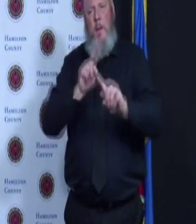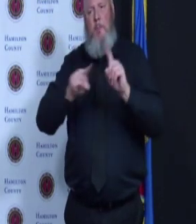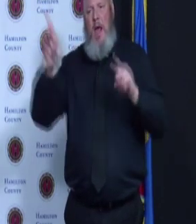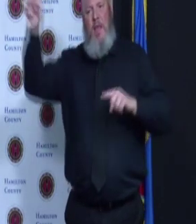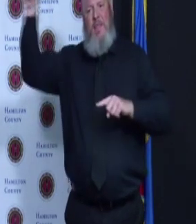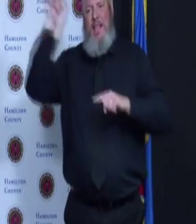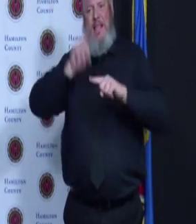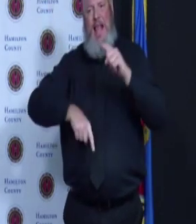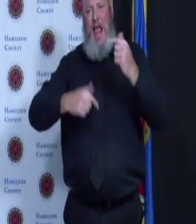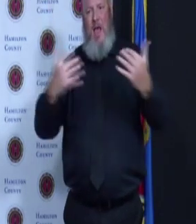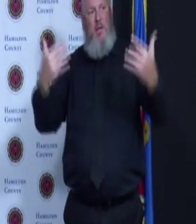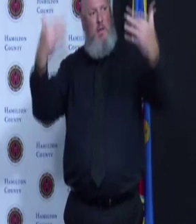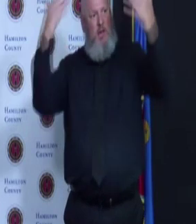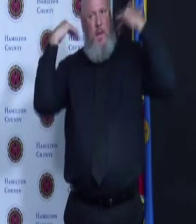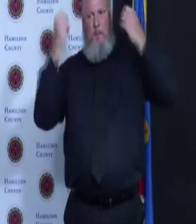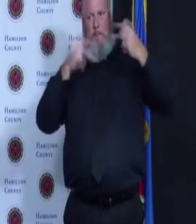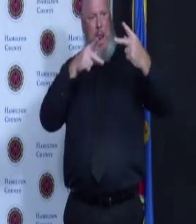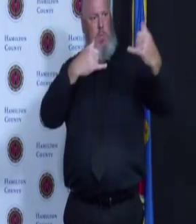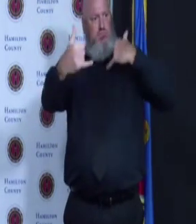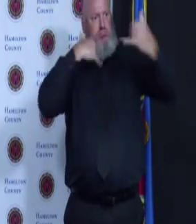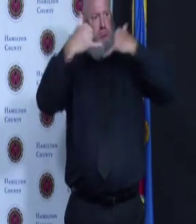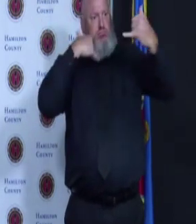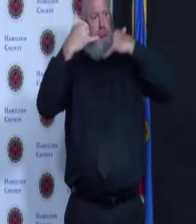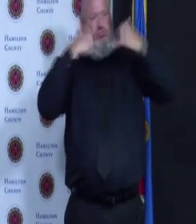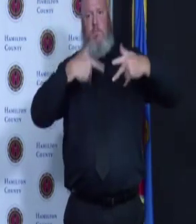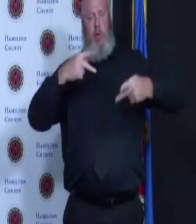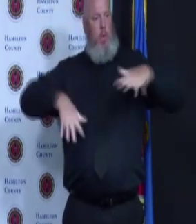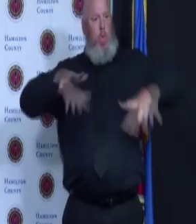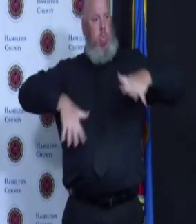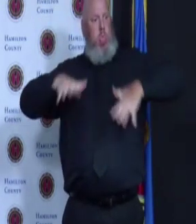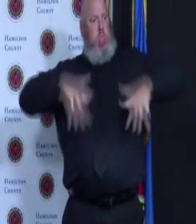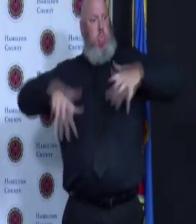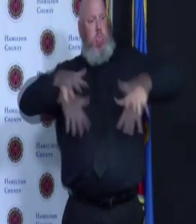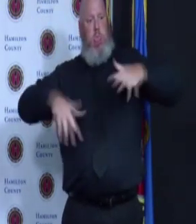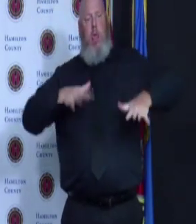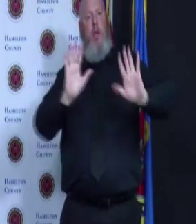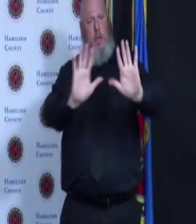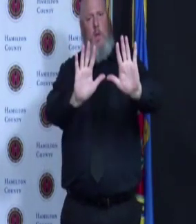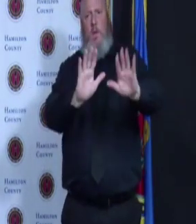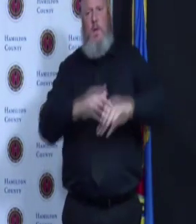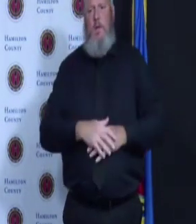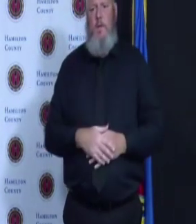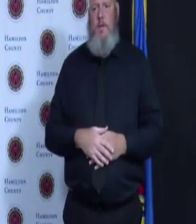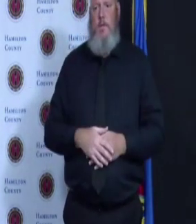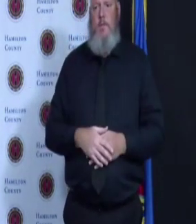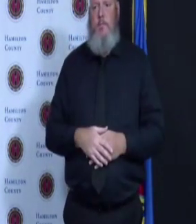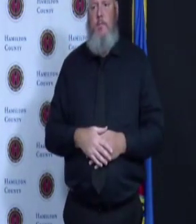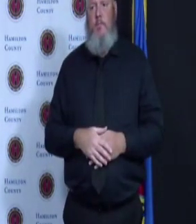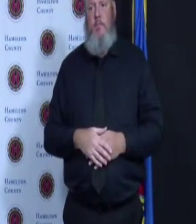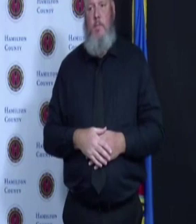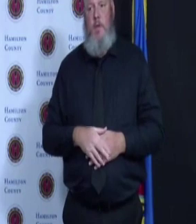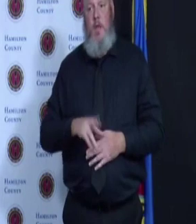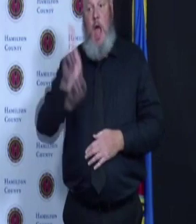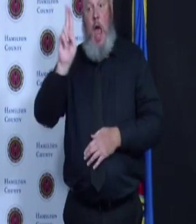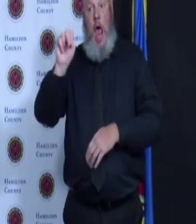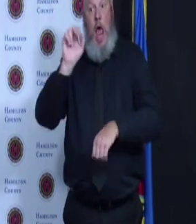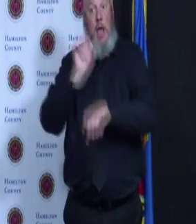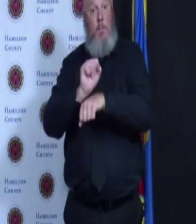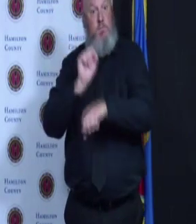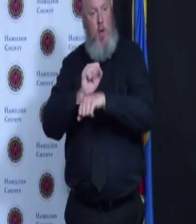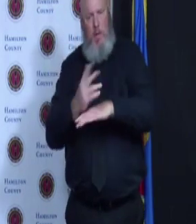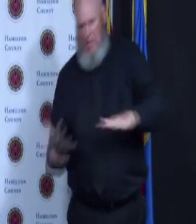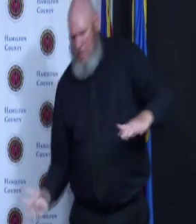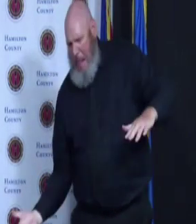been a dramatic increase to the demand for unemployment assistance because of so many people in this